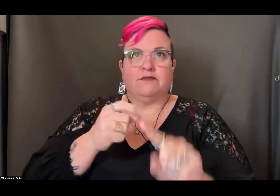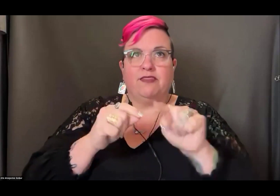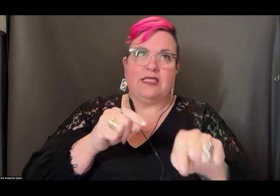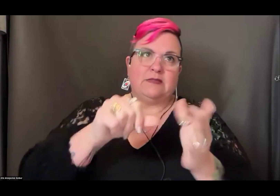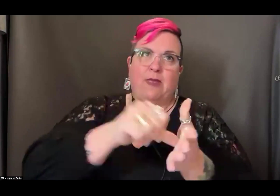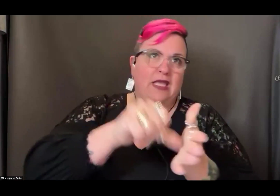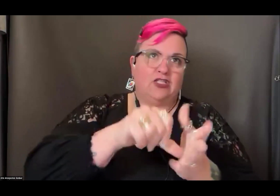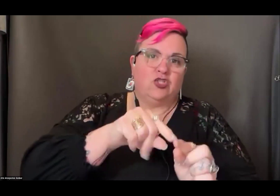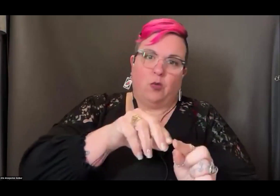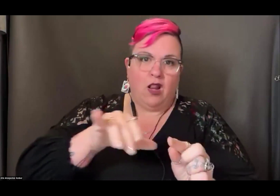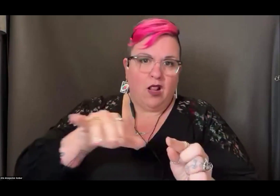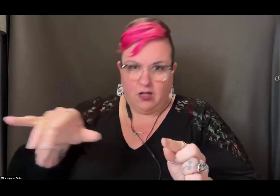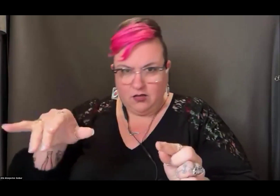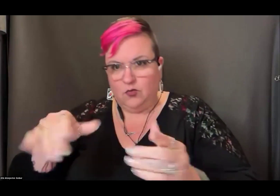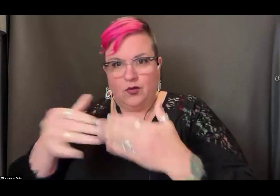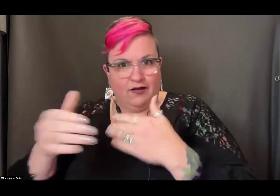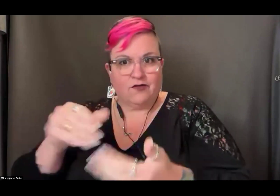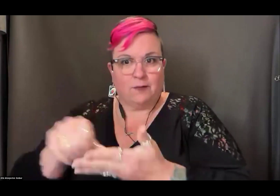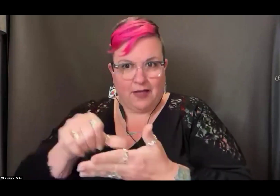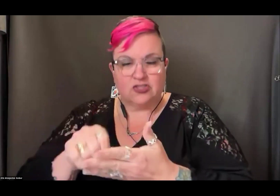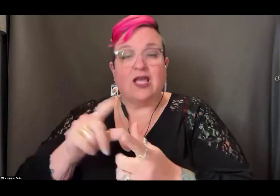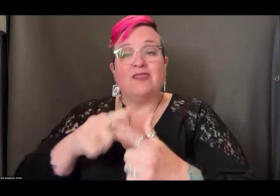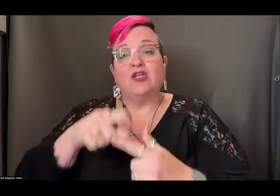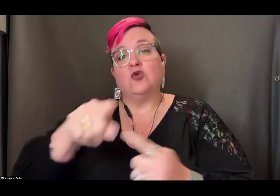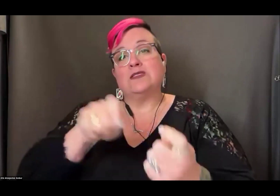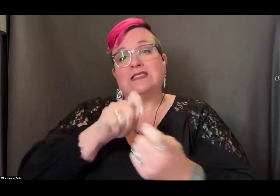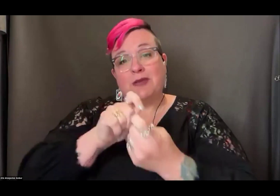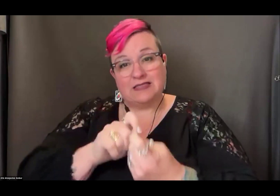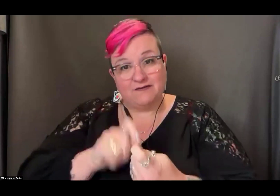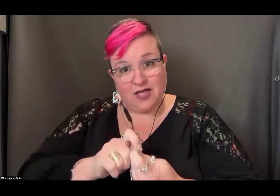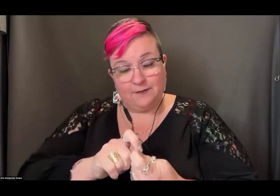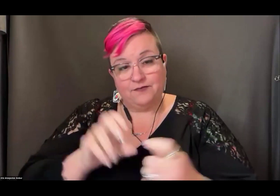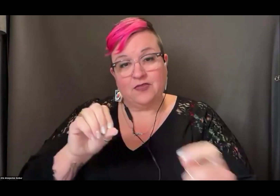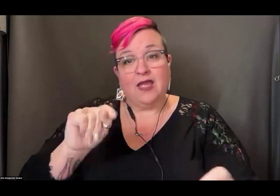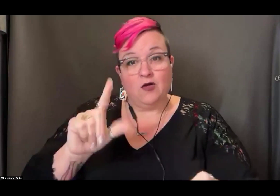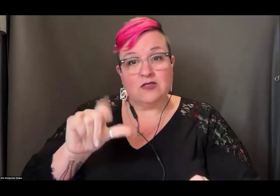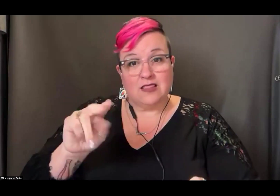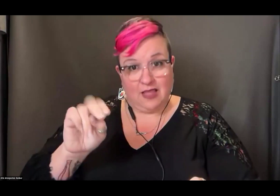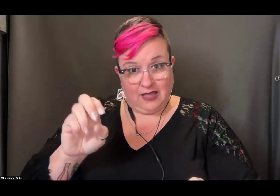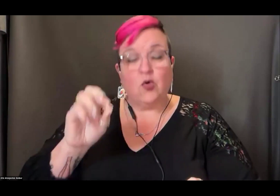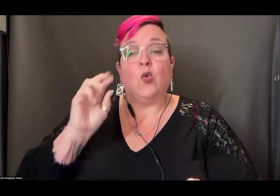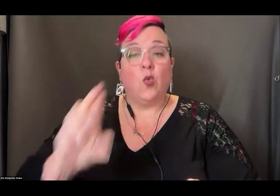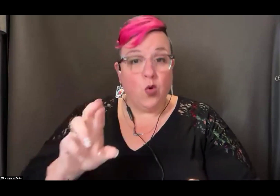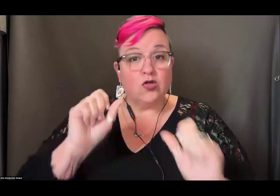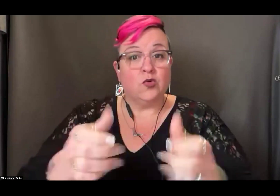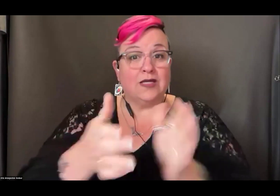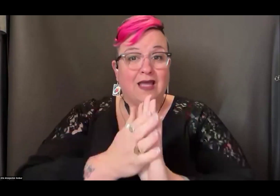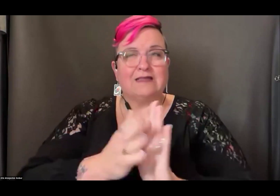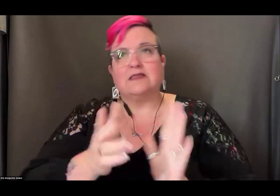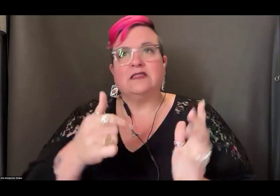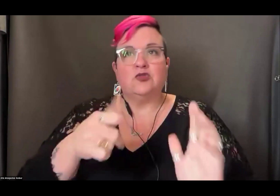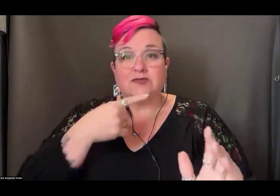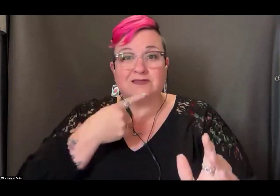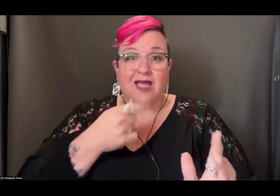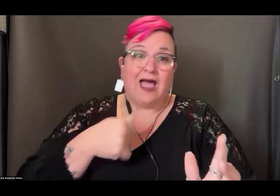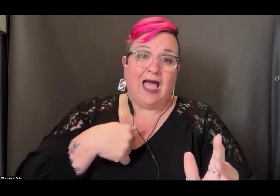pages. And here you would specify an outline, or you would ask it, I'm not